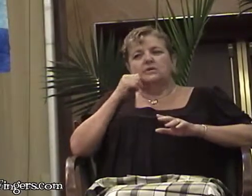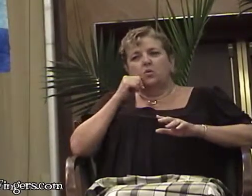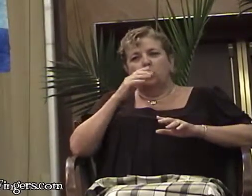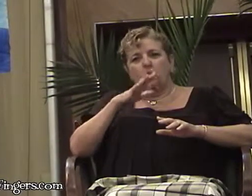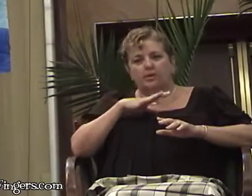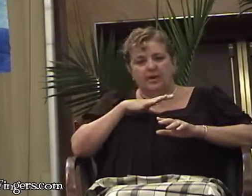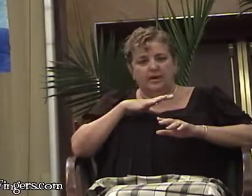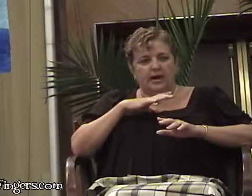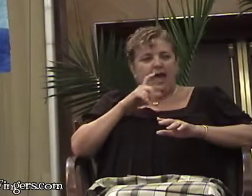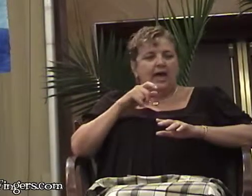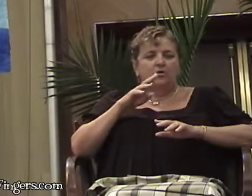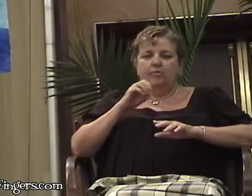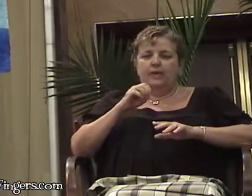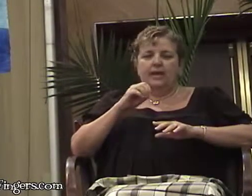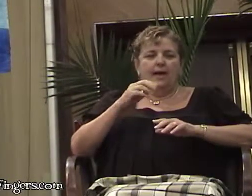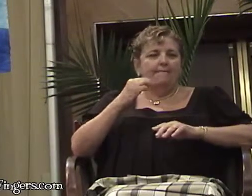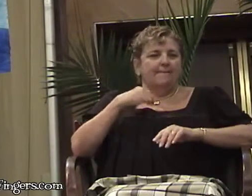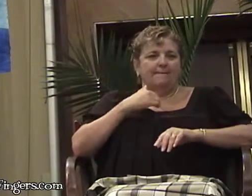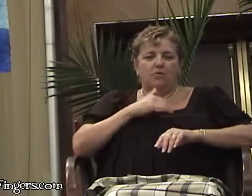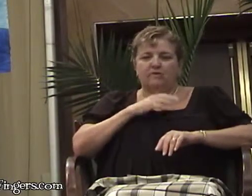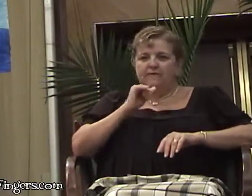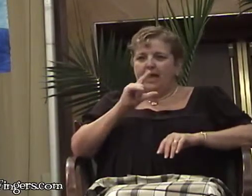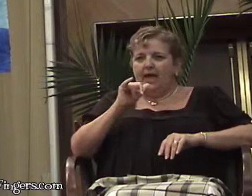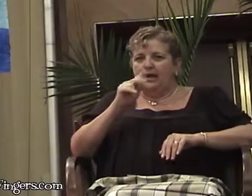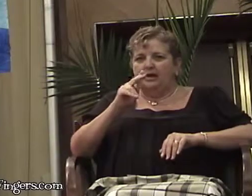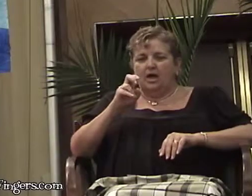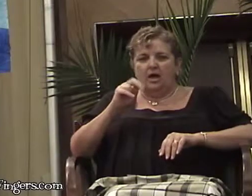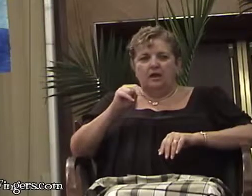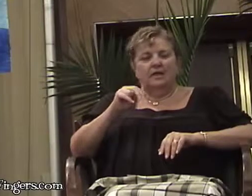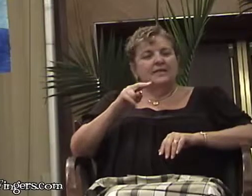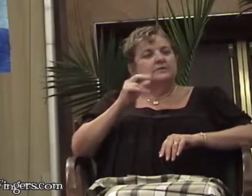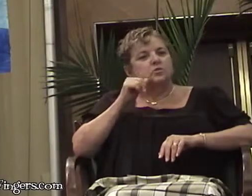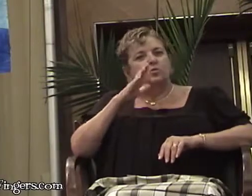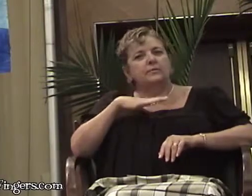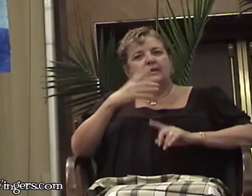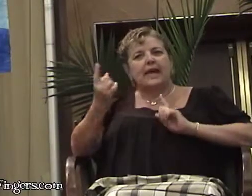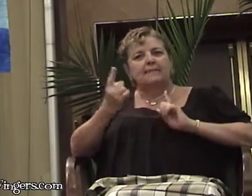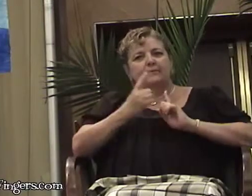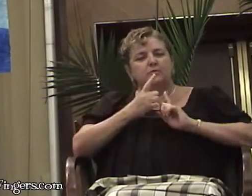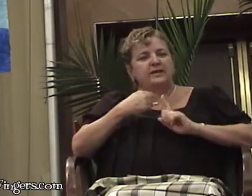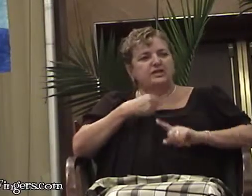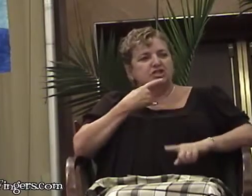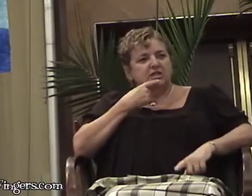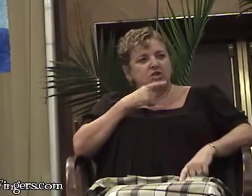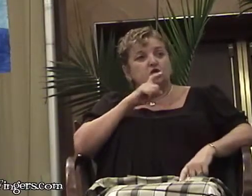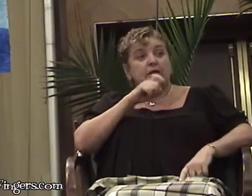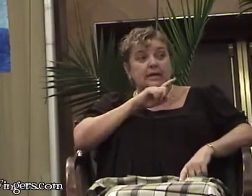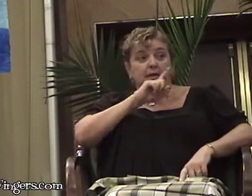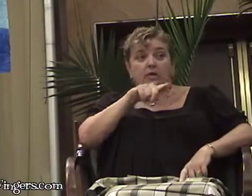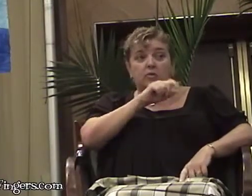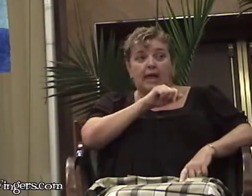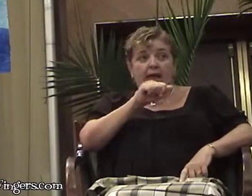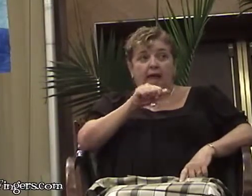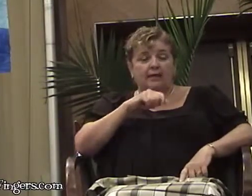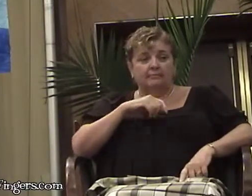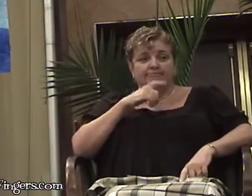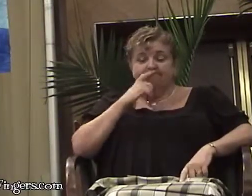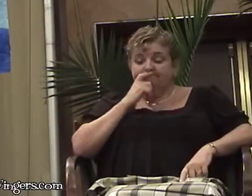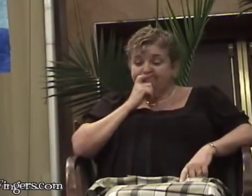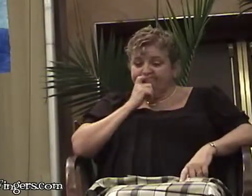lady, and she saw through my BS. And she came up to me, she said, the only way you're going to make it, you're going to need to go to Alcoholics Anonymous. And I need to tell you that's the best piece of